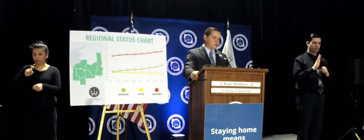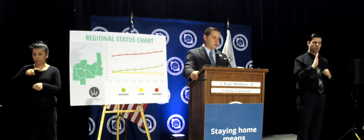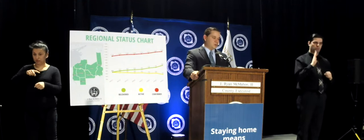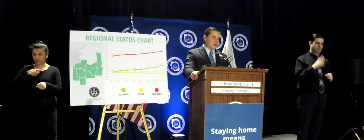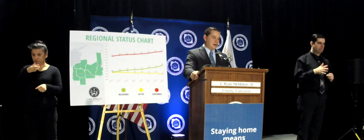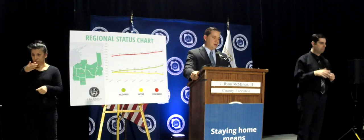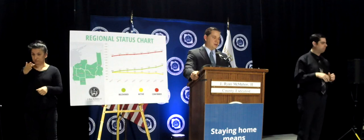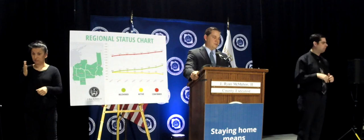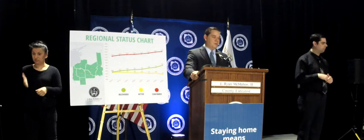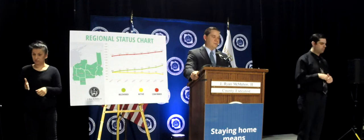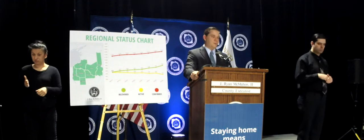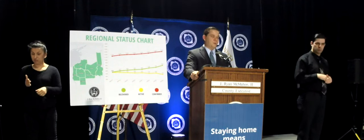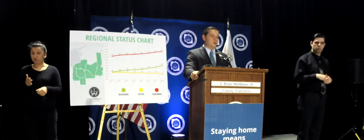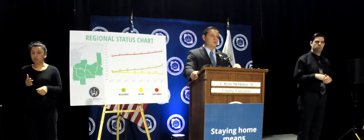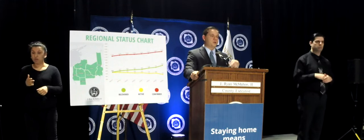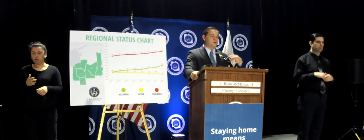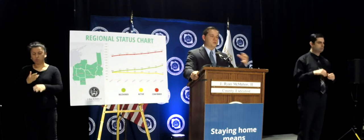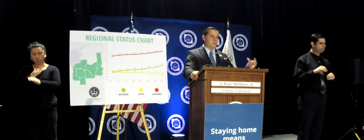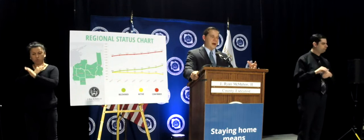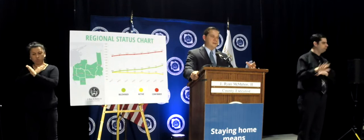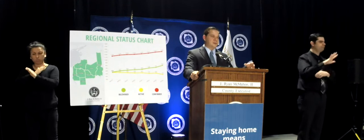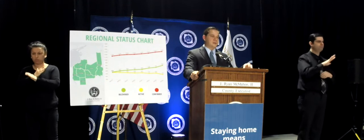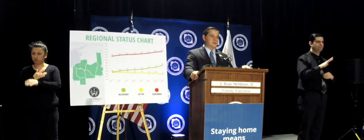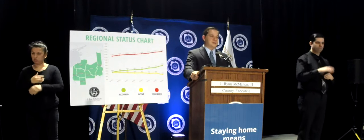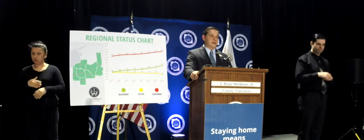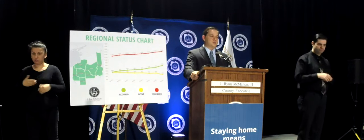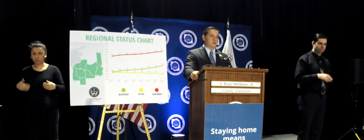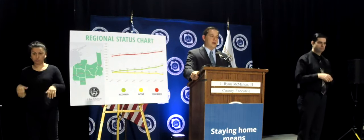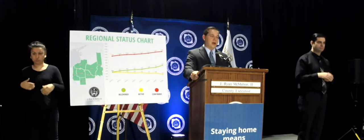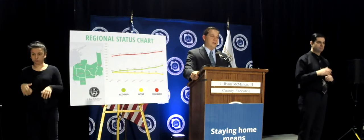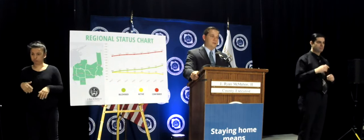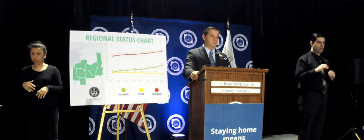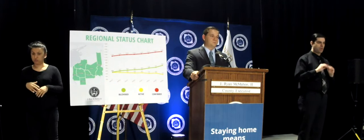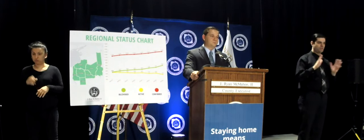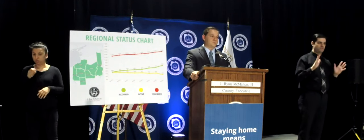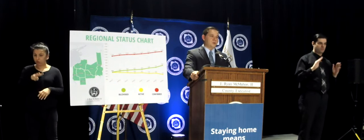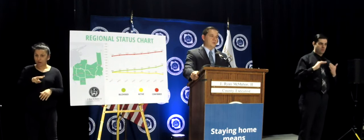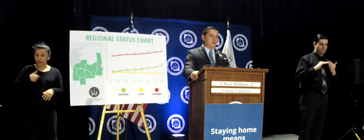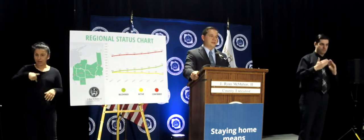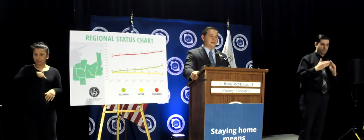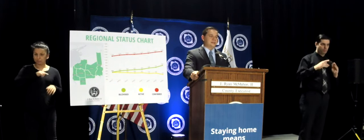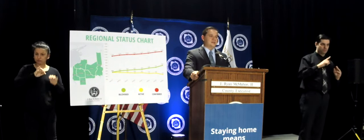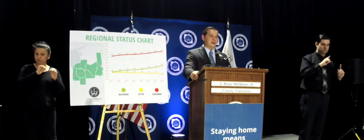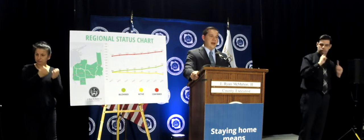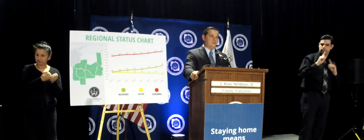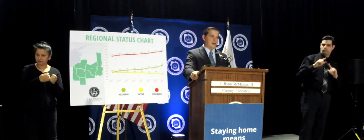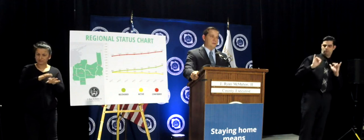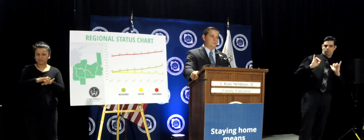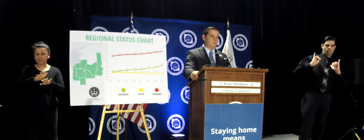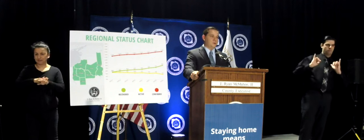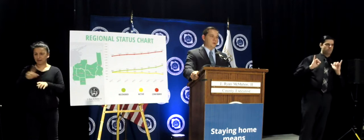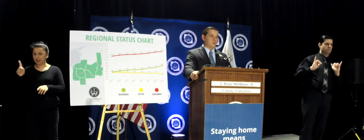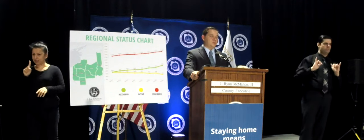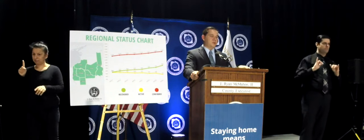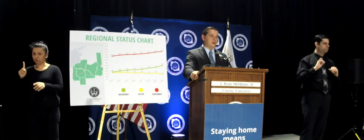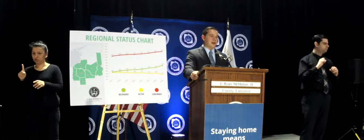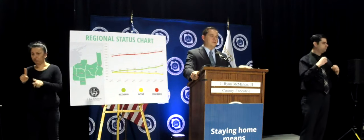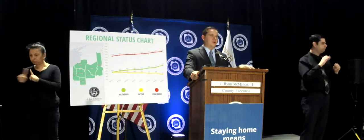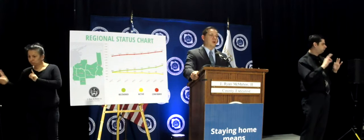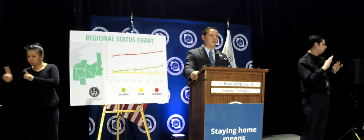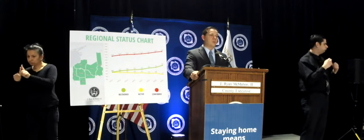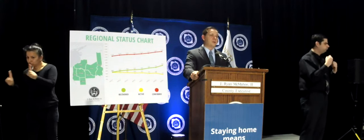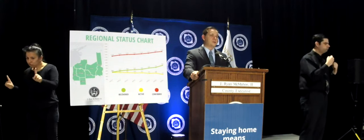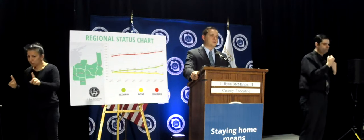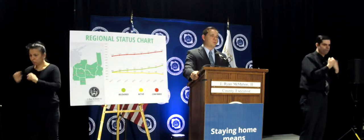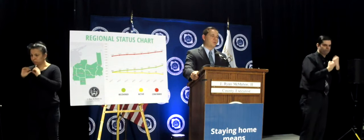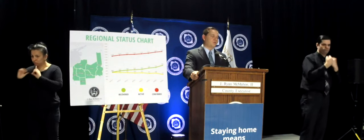There's also the reality of the community's response and the success we're now having. And we need to continue to have that. We're still going to have